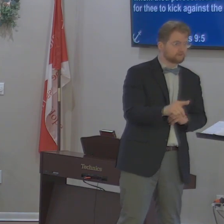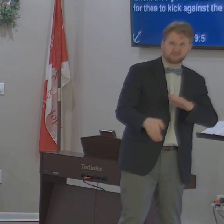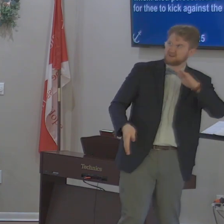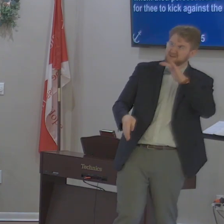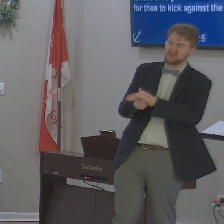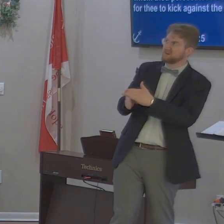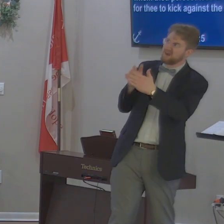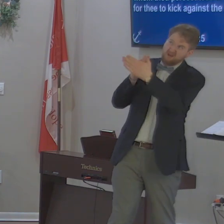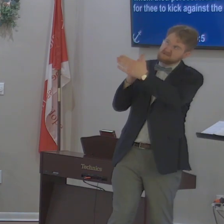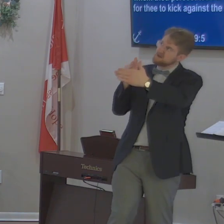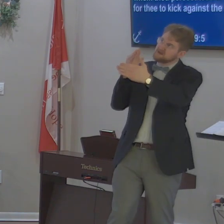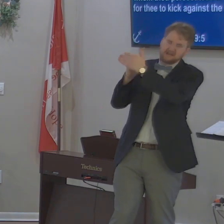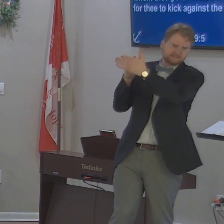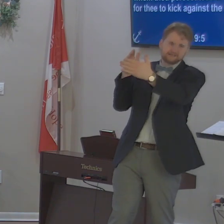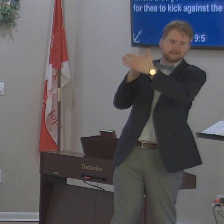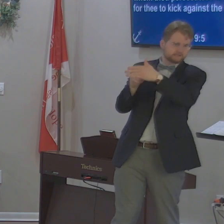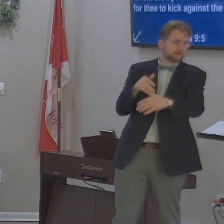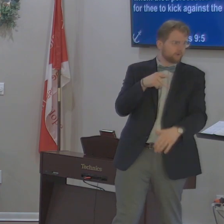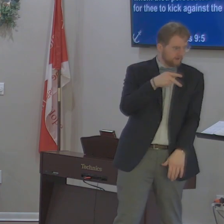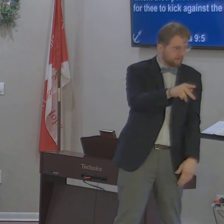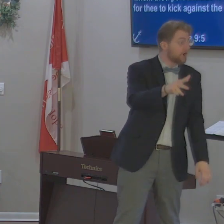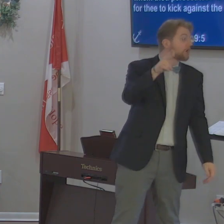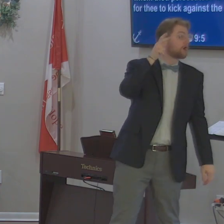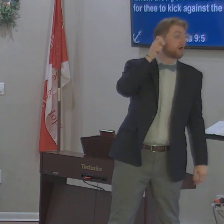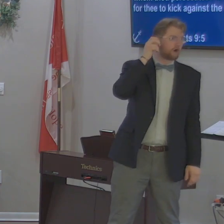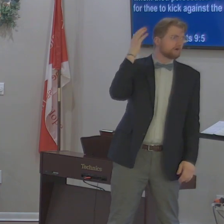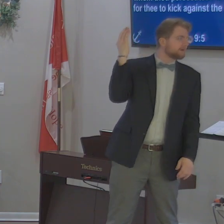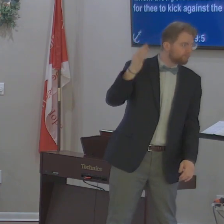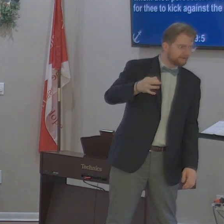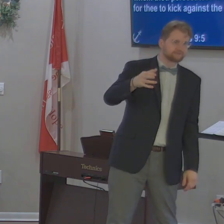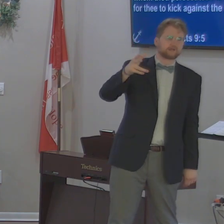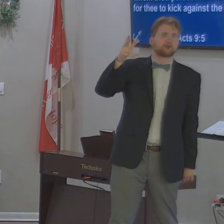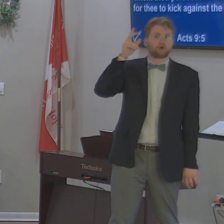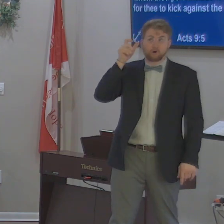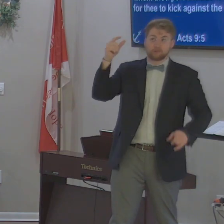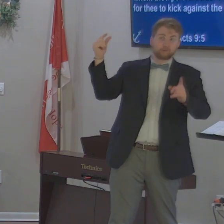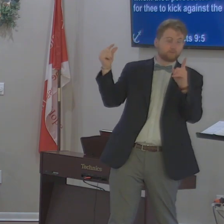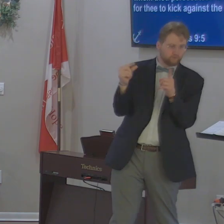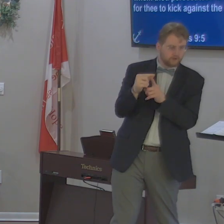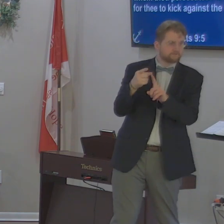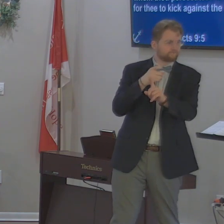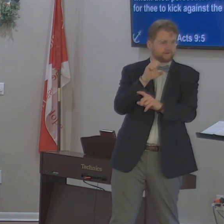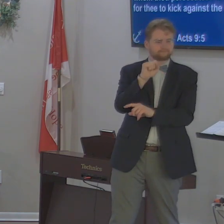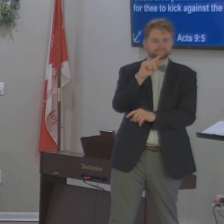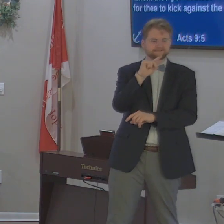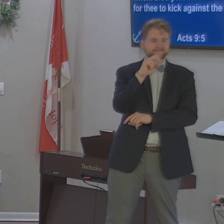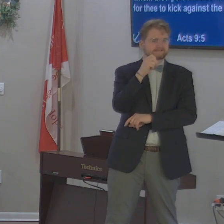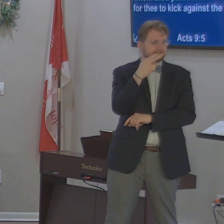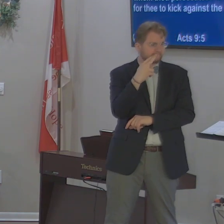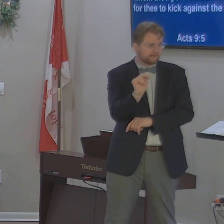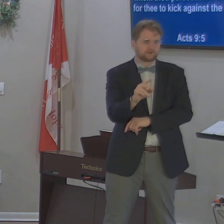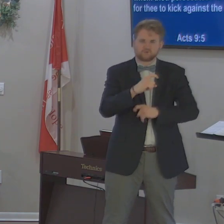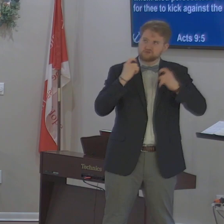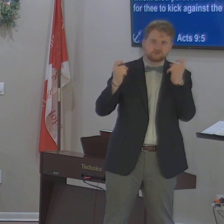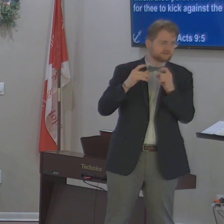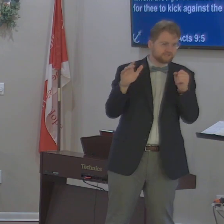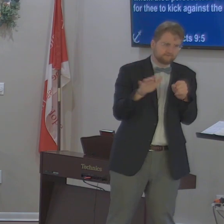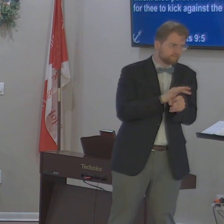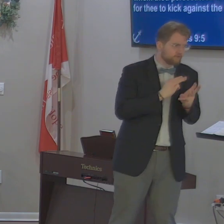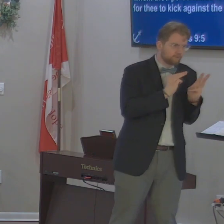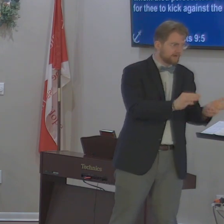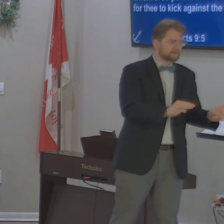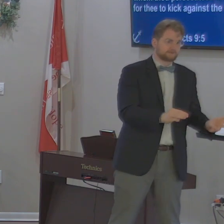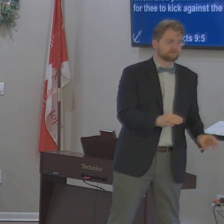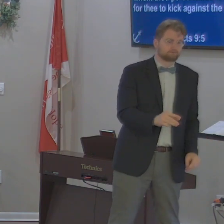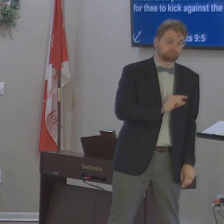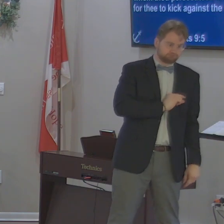the Word of God. I preached that and talked about the Word that he heard and the sinful ways that he was doing was resonating in his